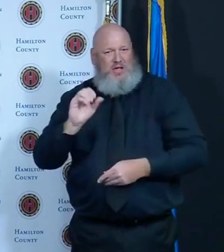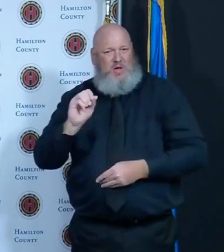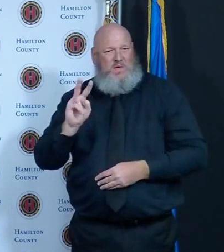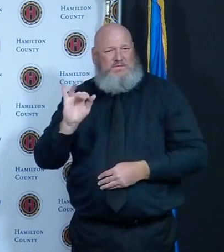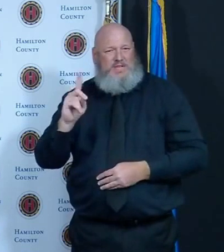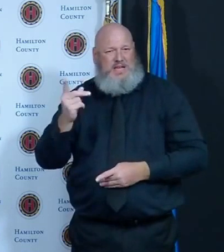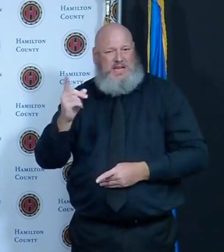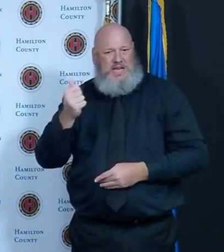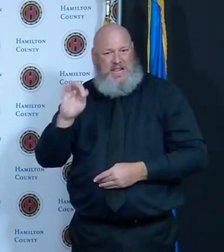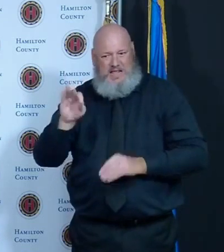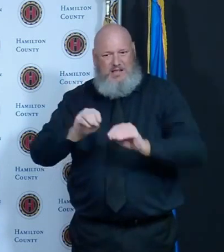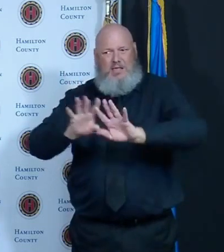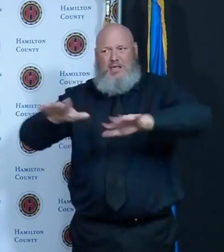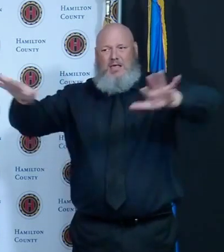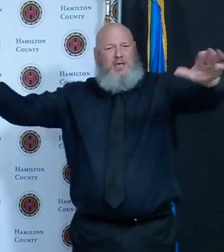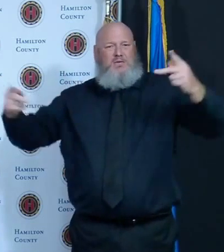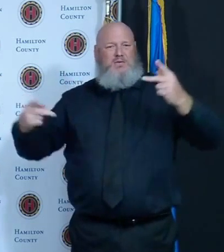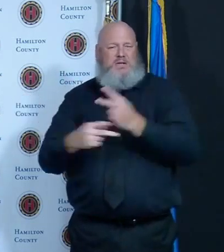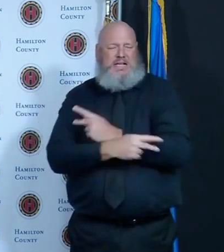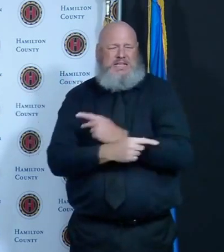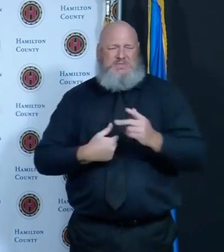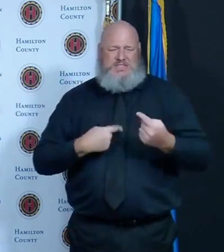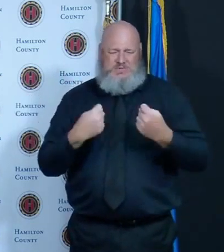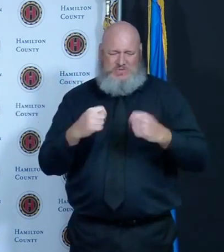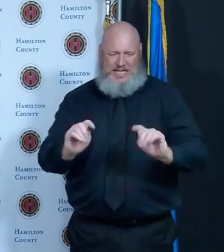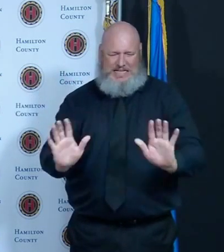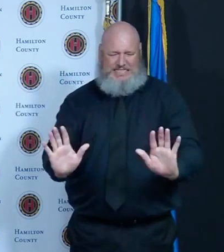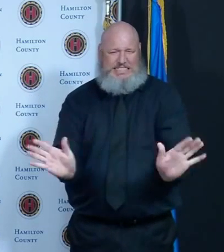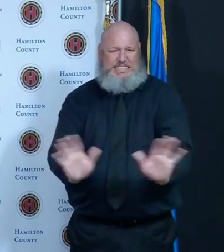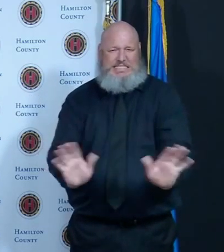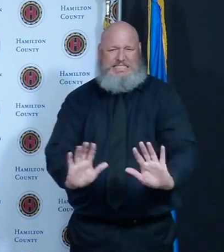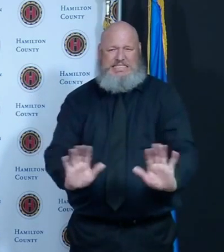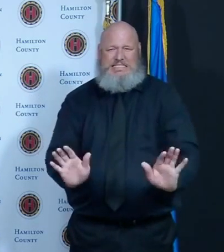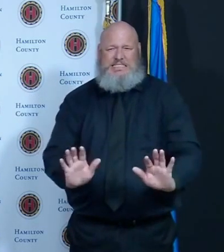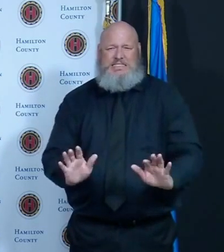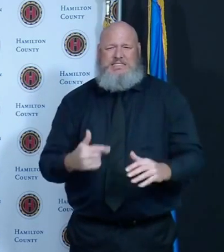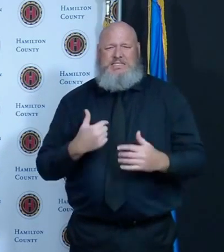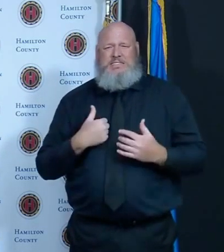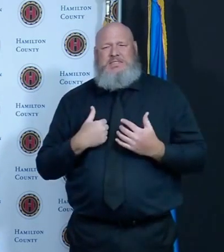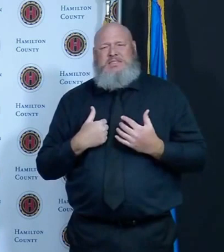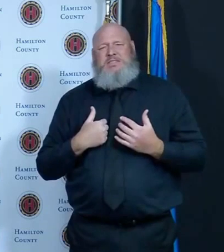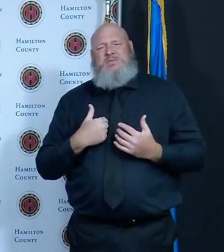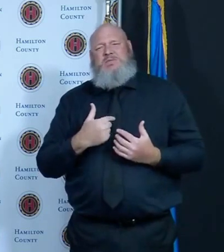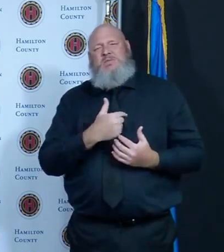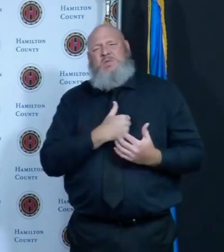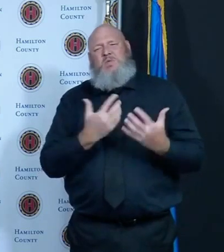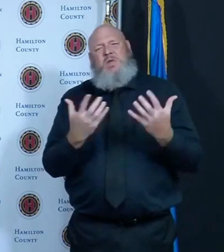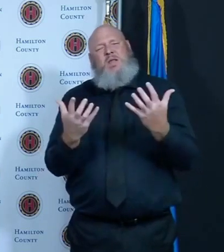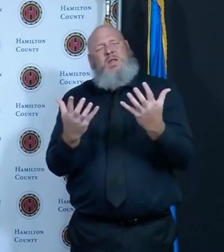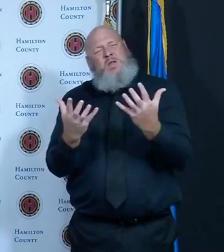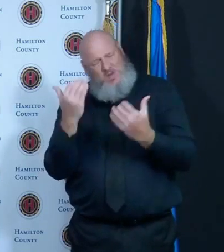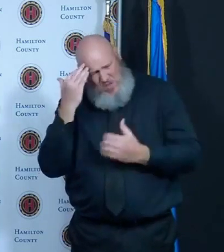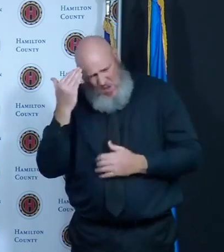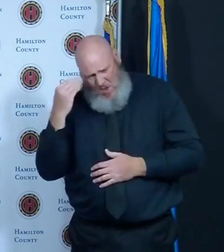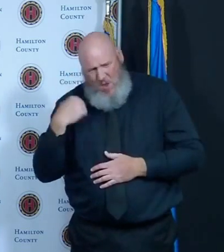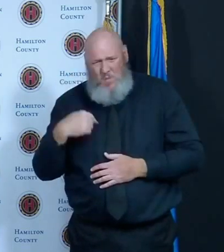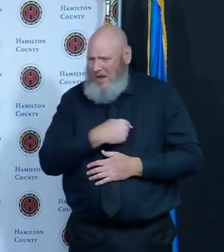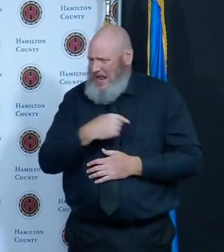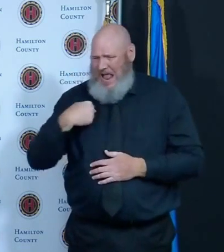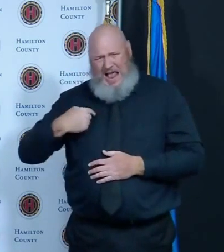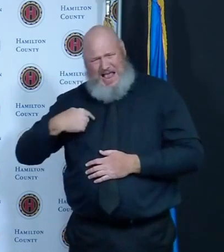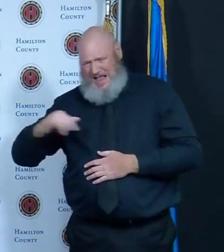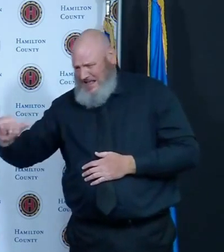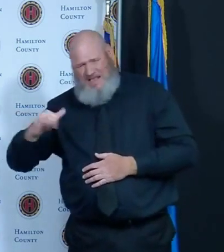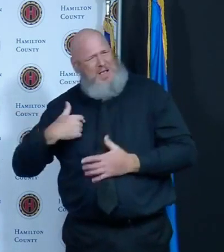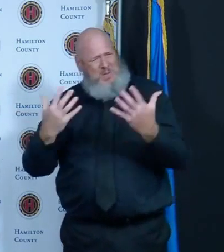big family groups. I know folks have talked about Zoom meetings or about over the phone. We need to continue to do what